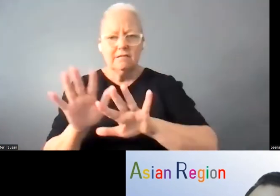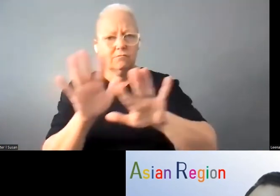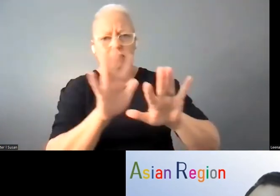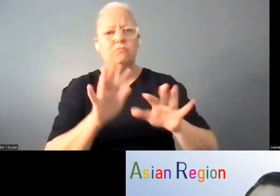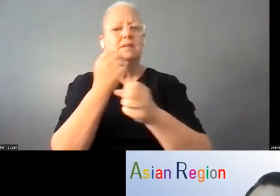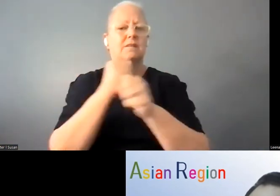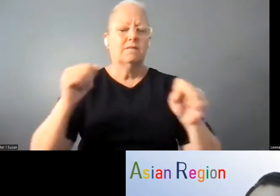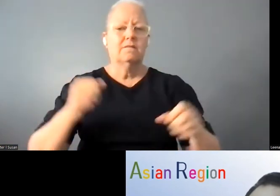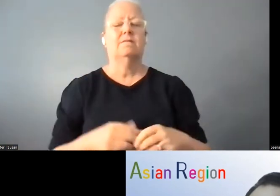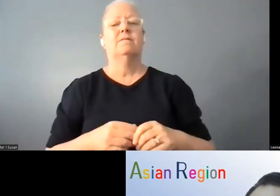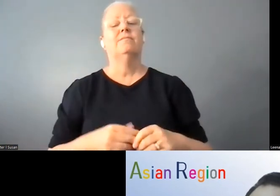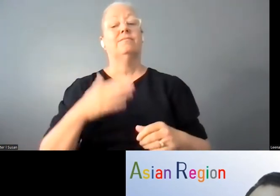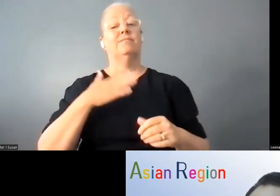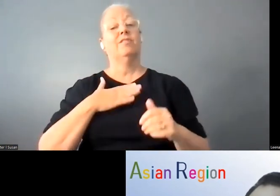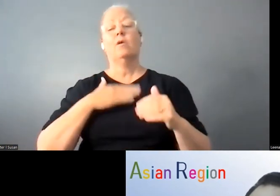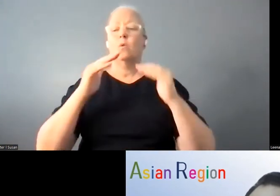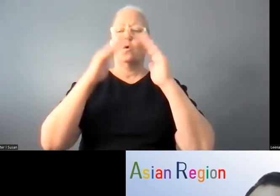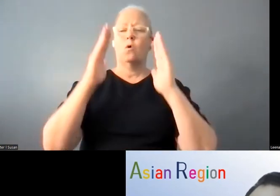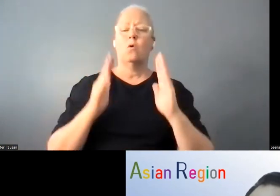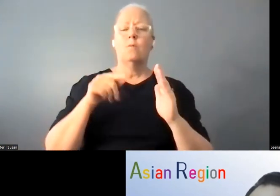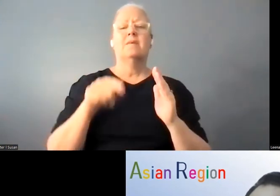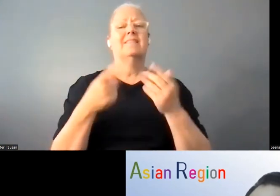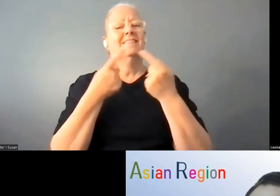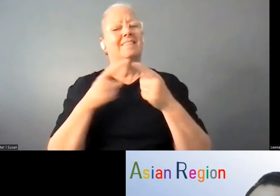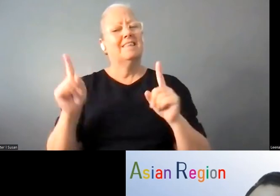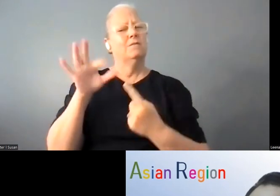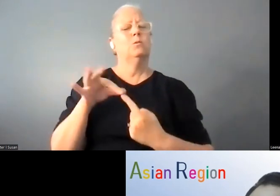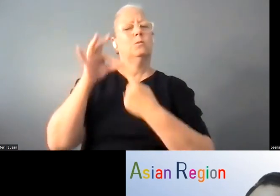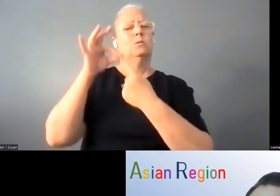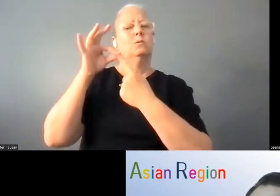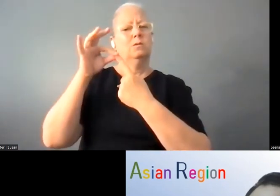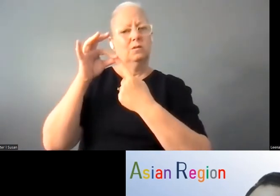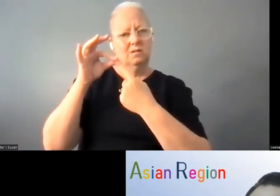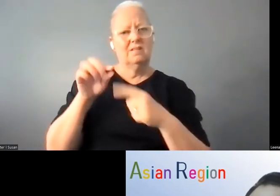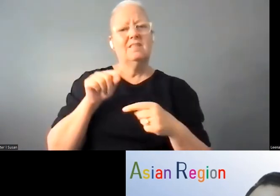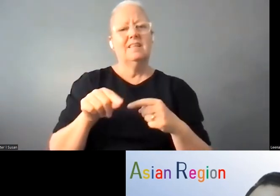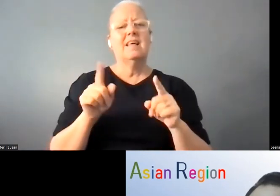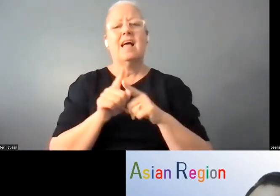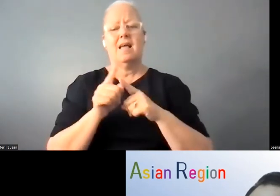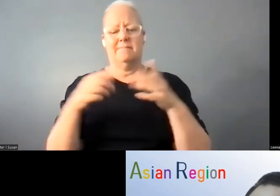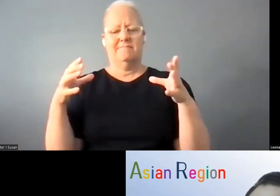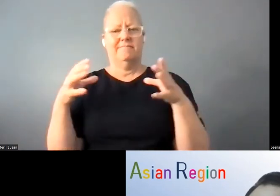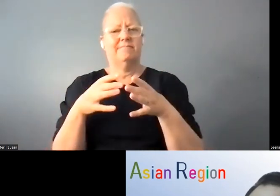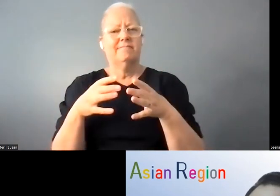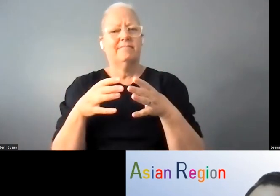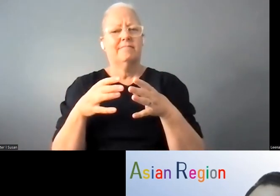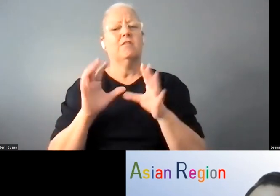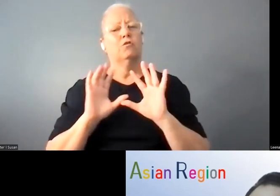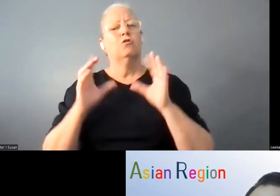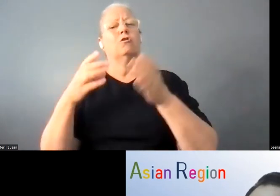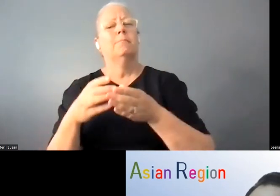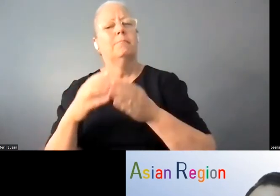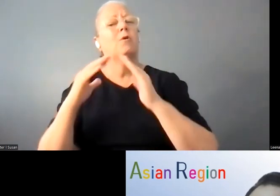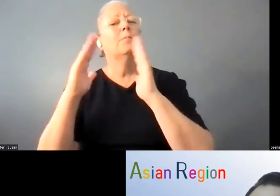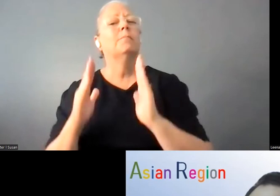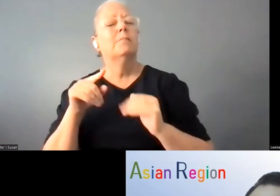very different, unique model, which is called twin homes. There are small group homes, and at no point of time do we allow more